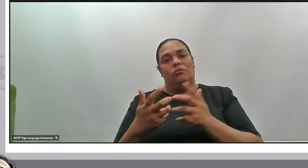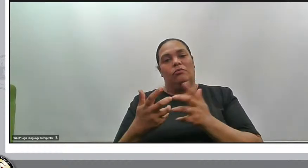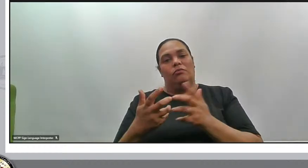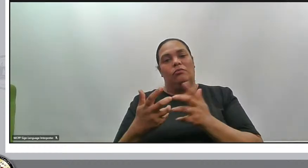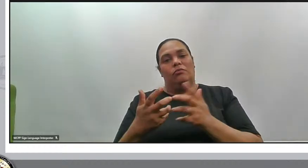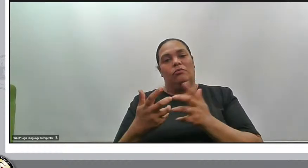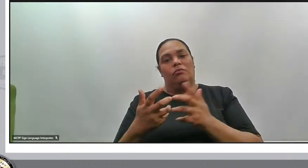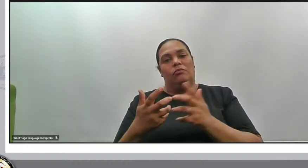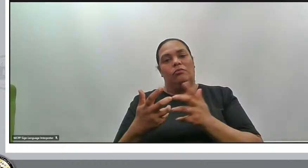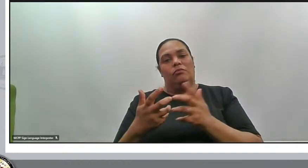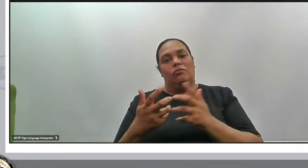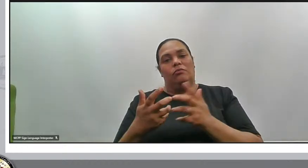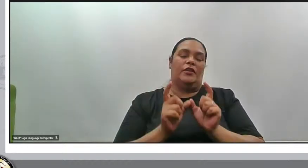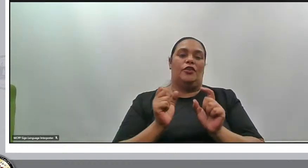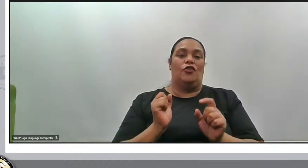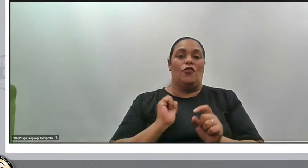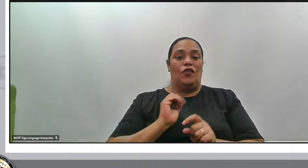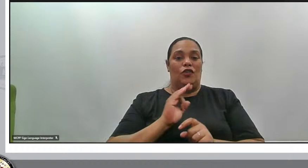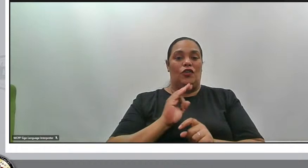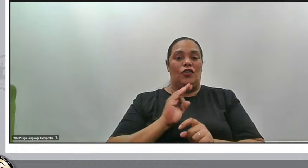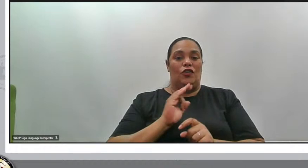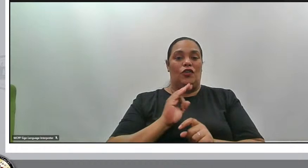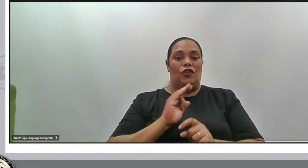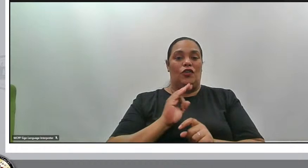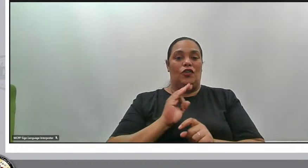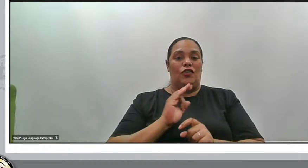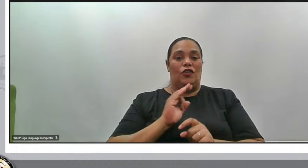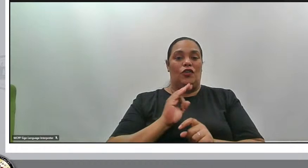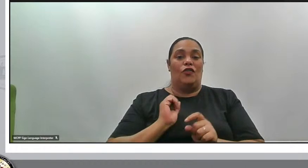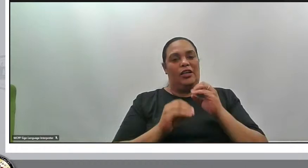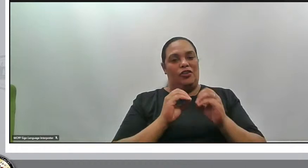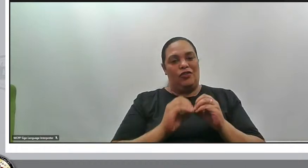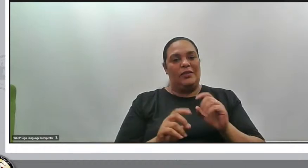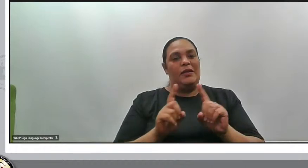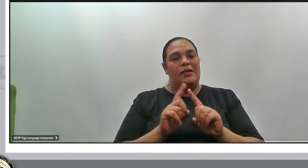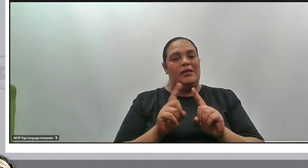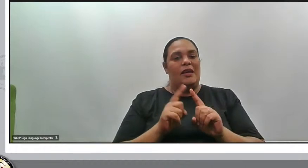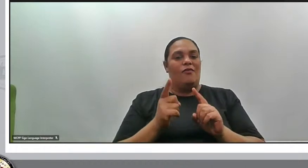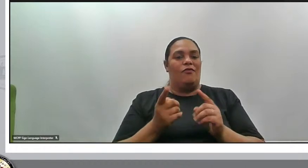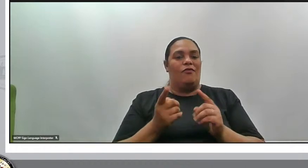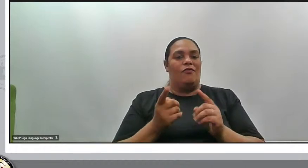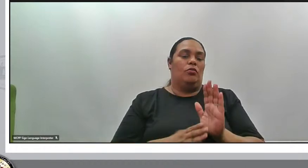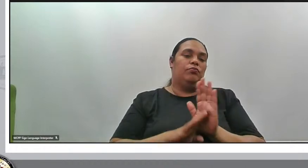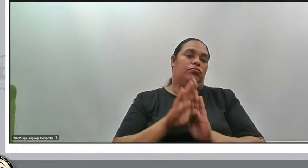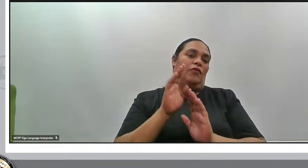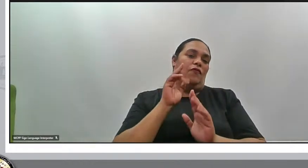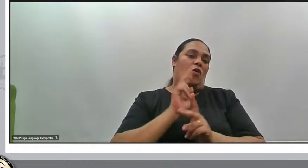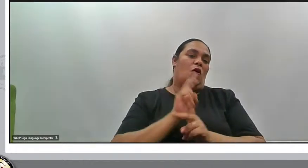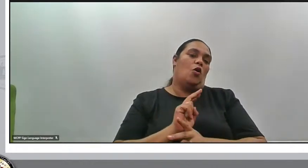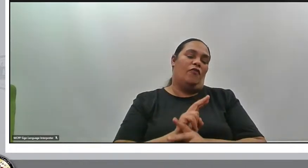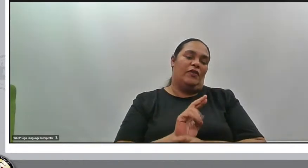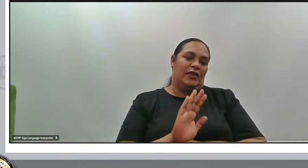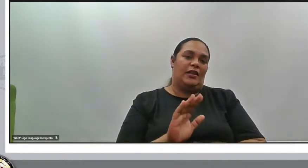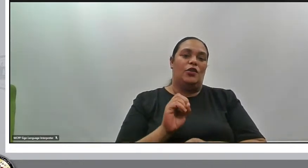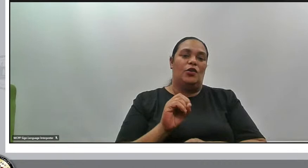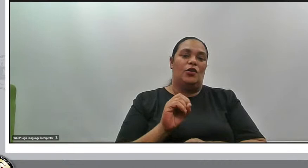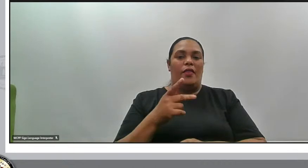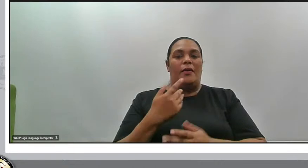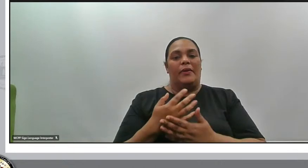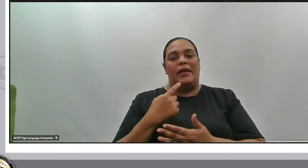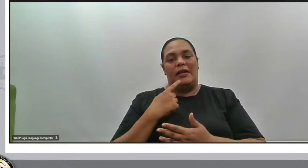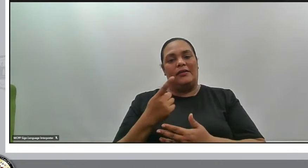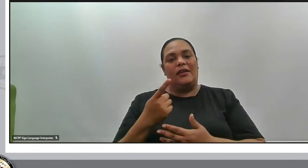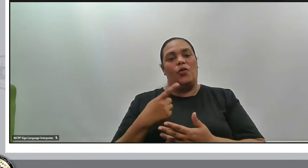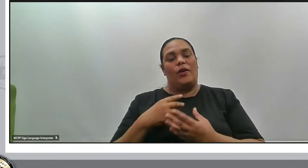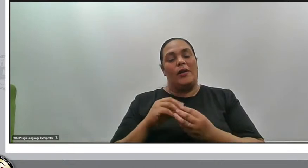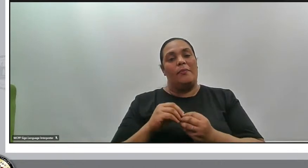in compensation of employees, which make provision for salary adjustments, as well as strengthened WCP's oversight, etc. So there, like I mentioned, that's we make provision